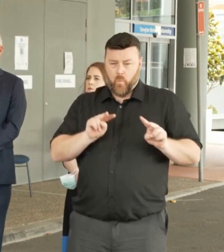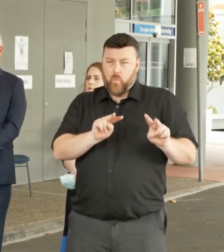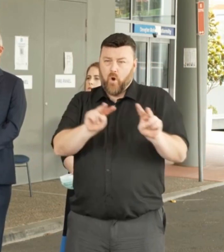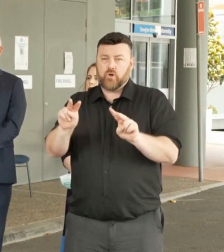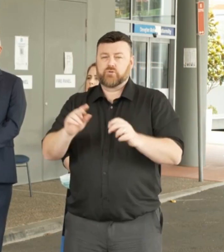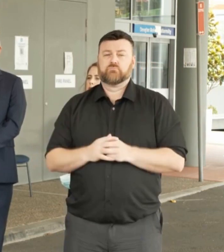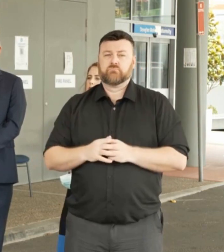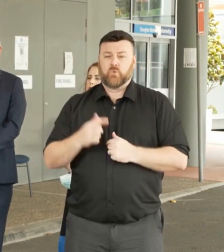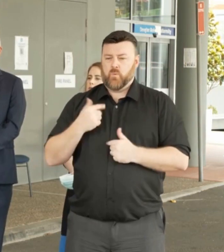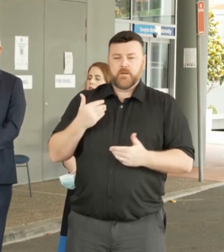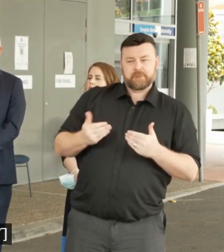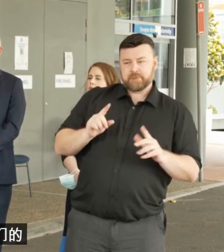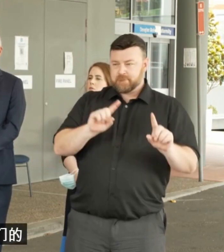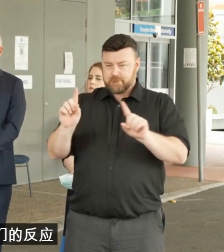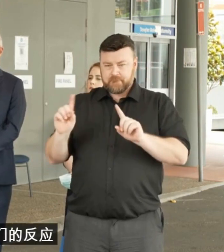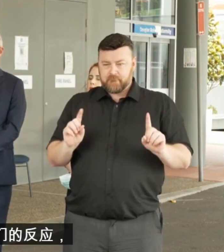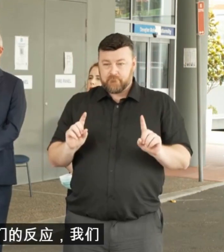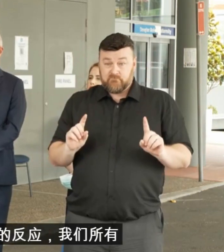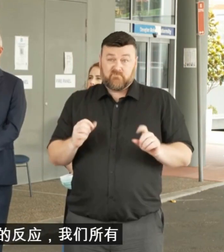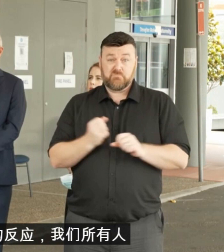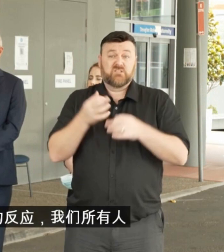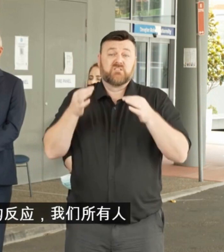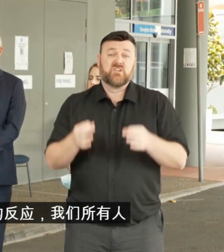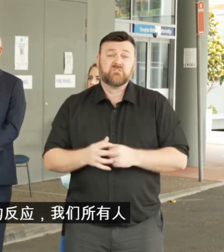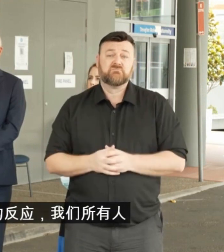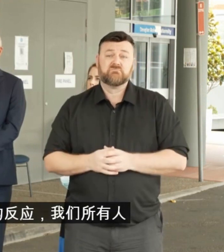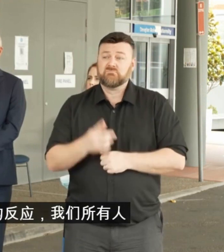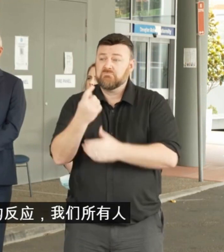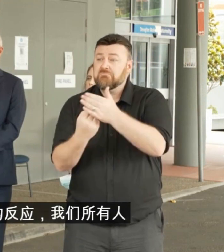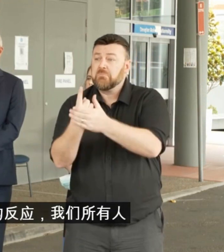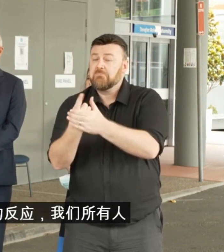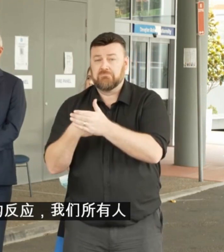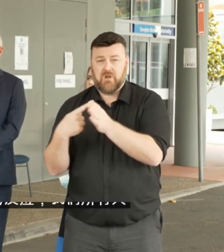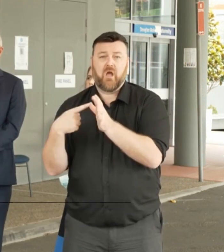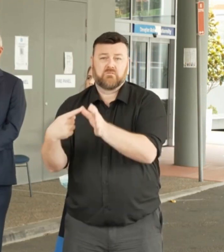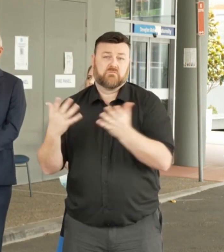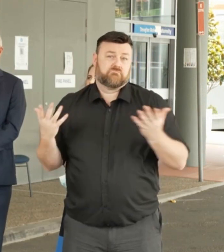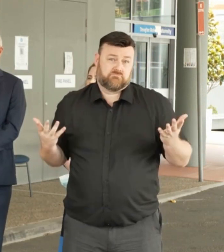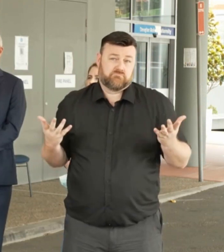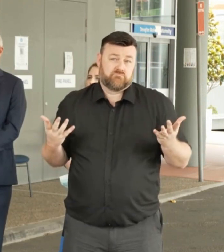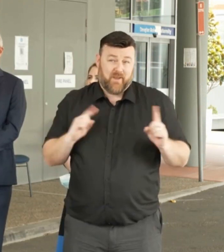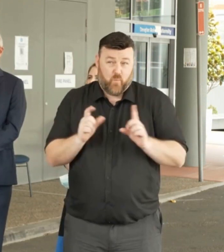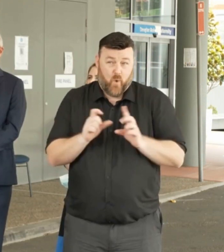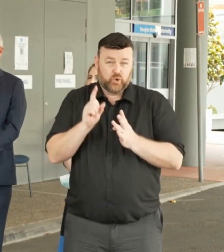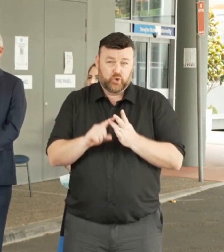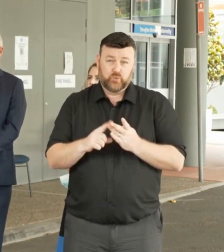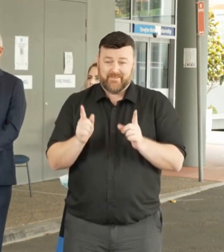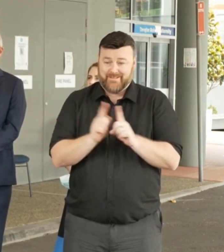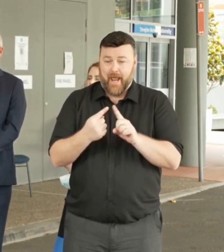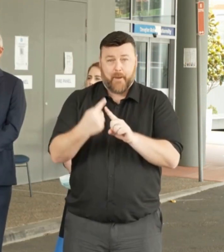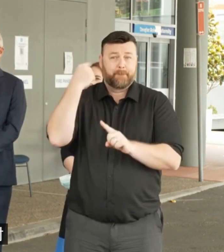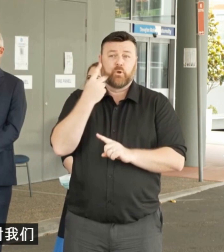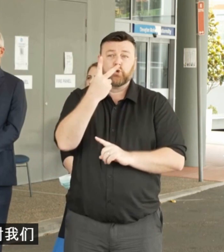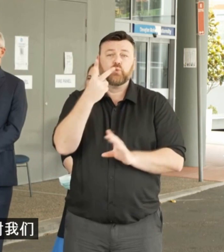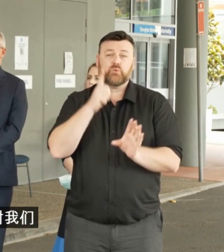response as the situation evolves, and we will always do that. That's exactly what we've done over the last 2